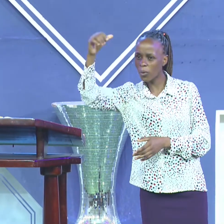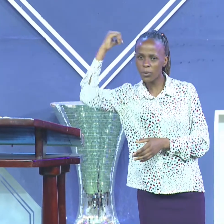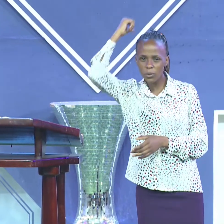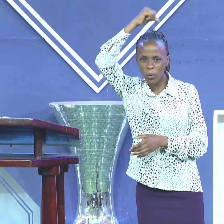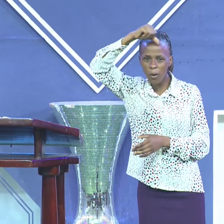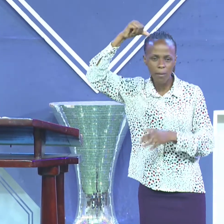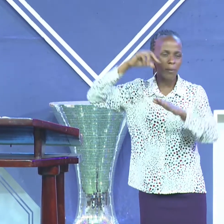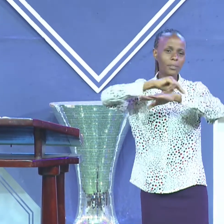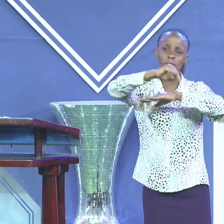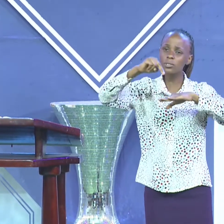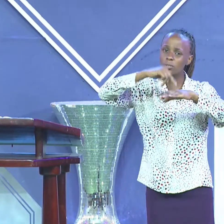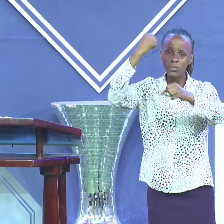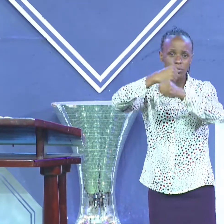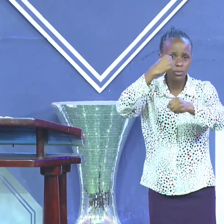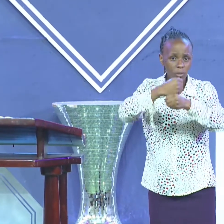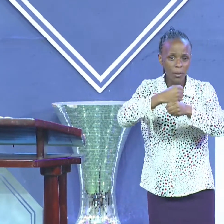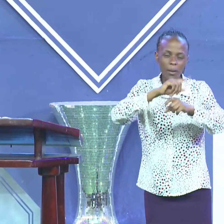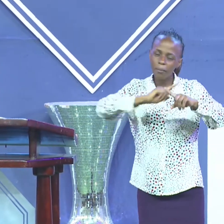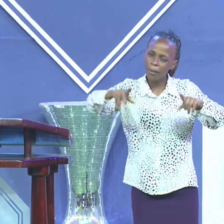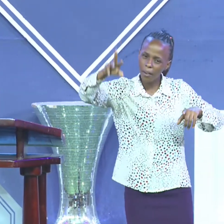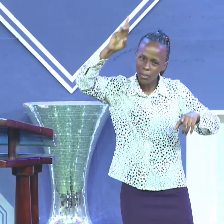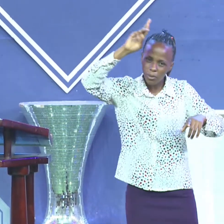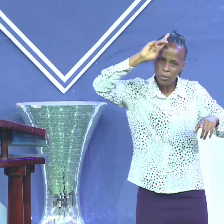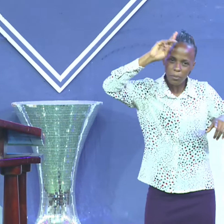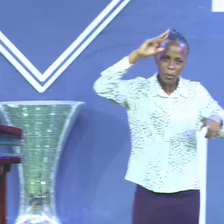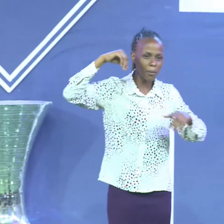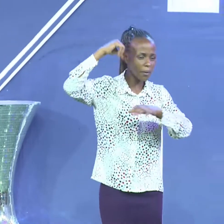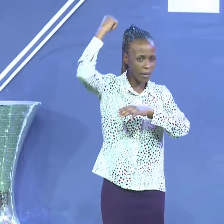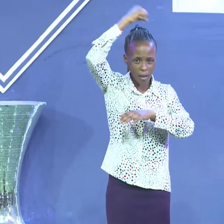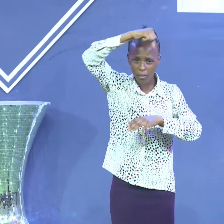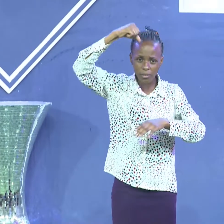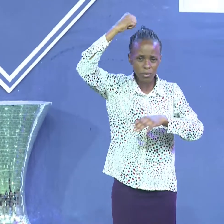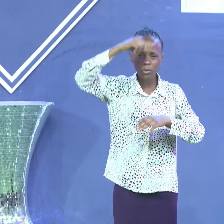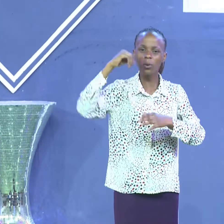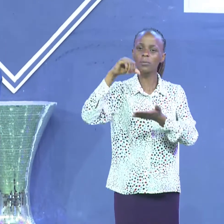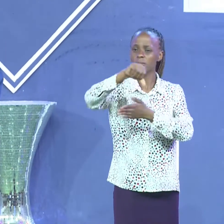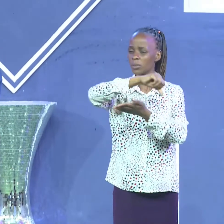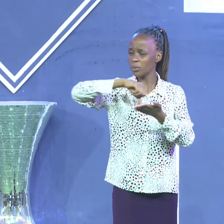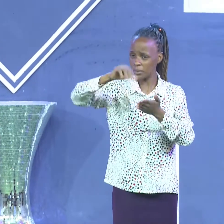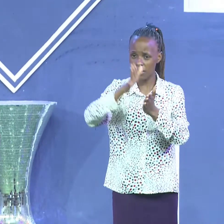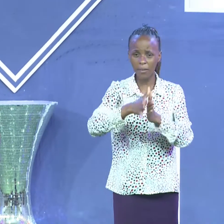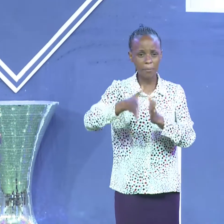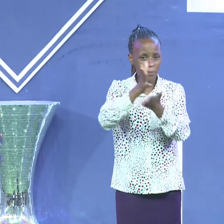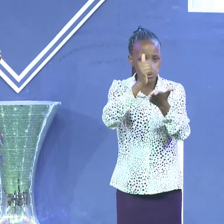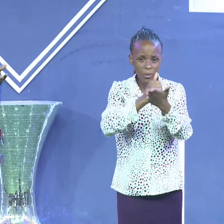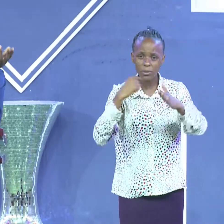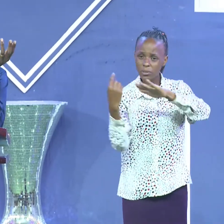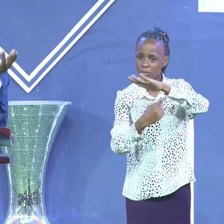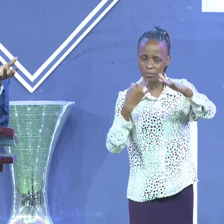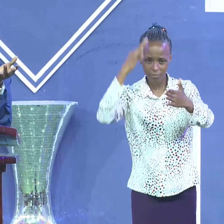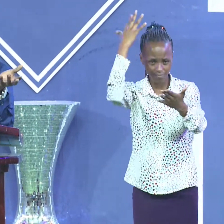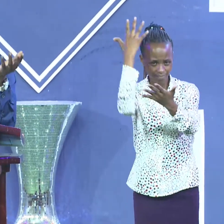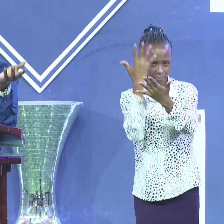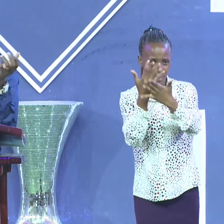That you think about going to Arab nations to work, yet you're filled by the Spirit and anointing. But because you're in a prison